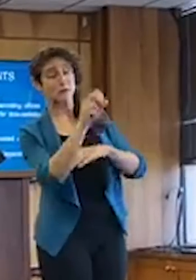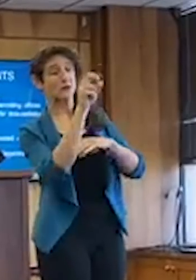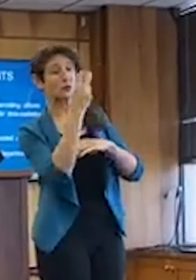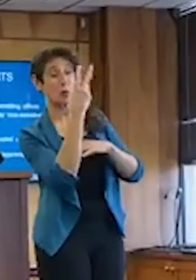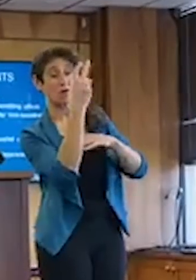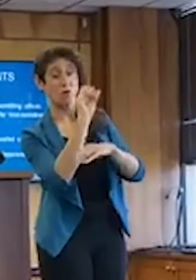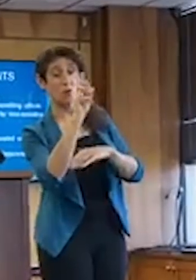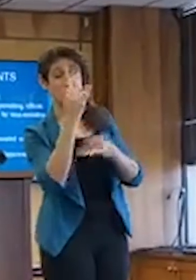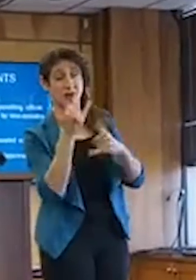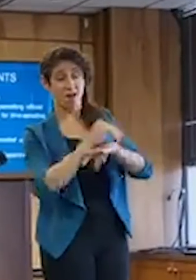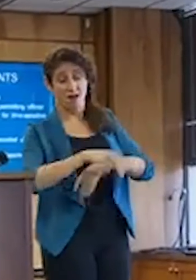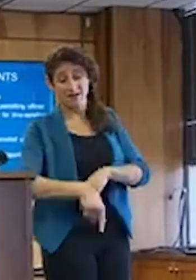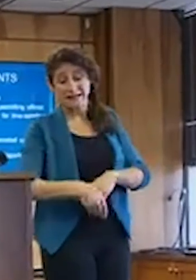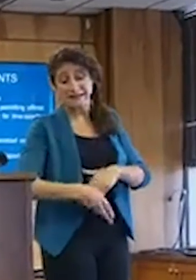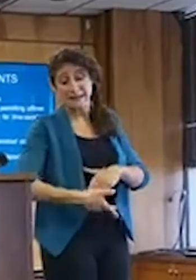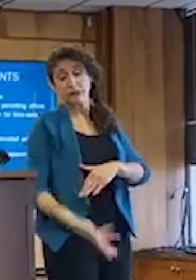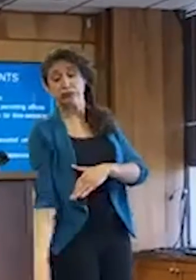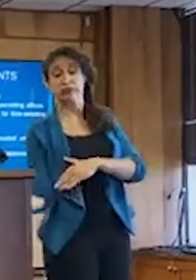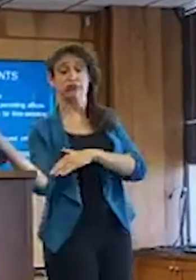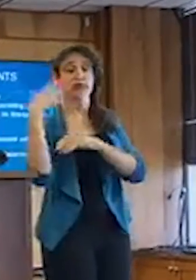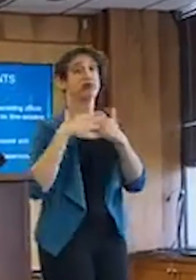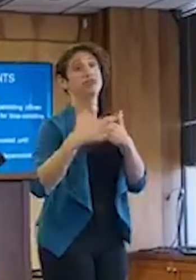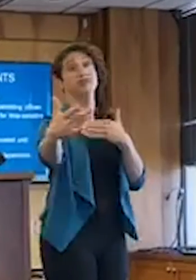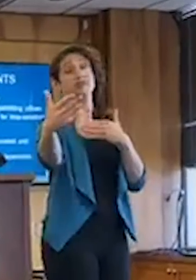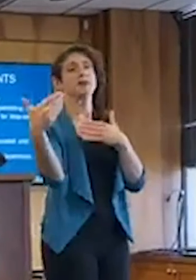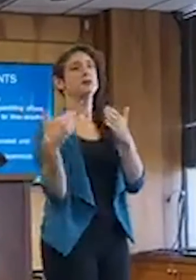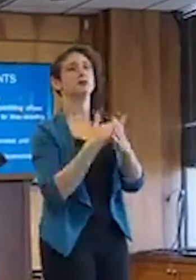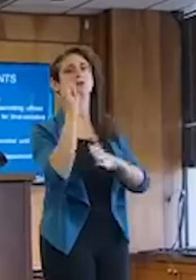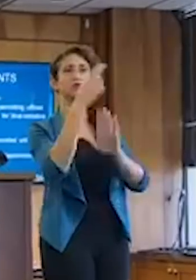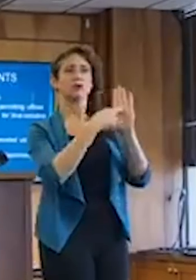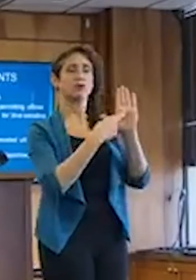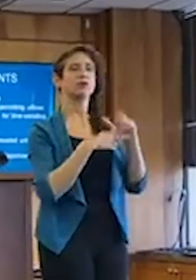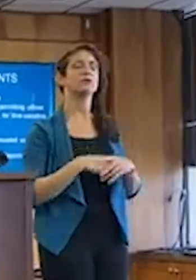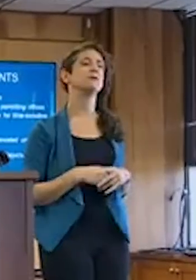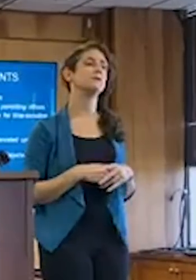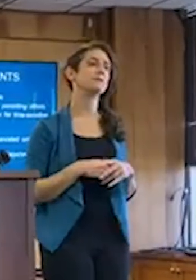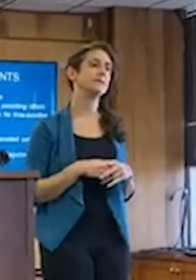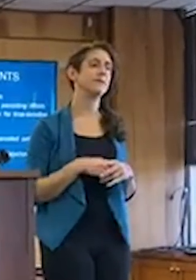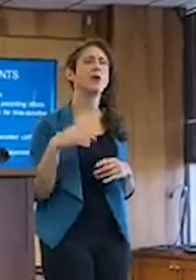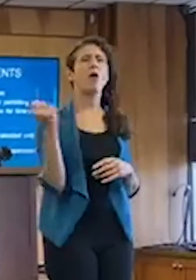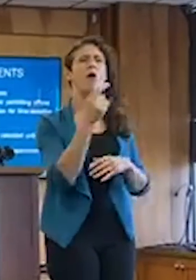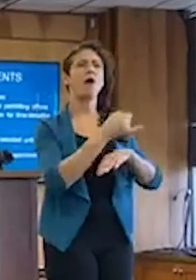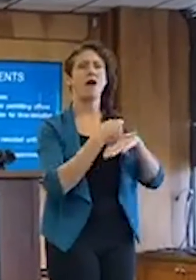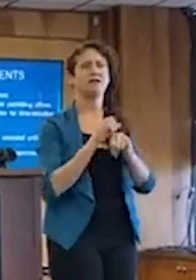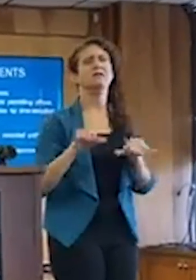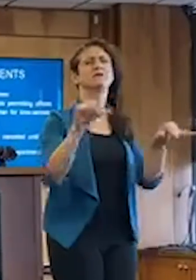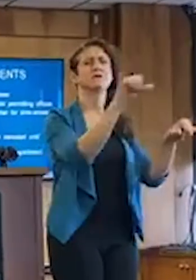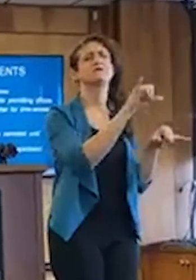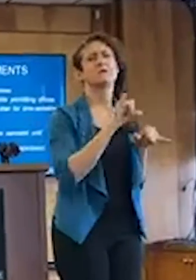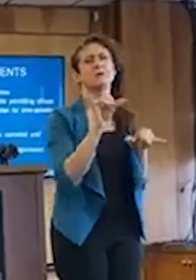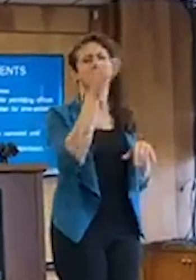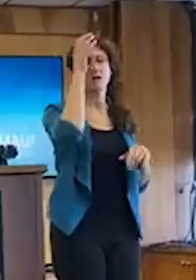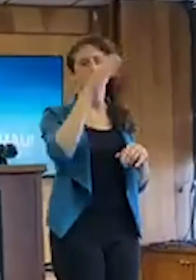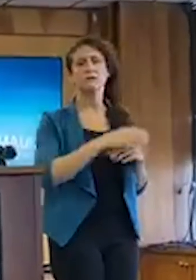All the orders that are similar, Maui County is more restrictive with gatherings and outside of the homes than Governor